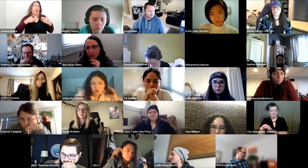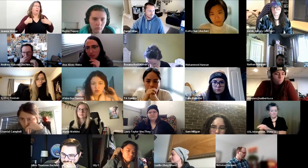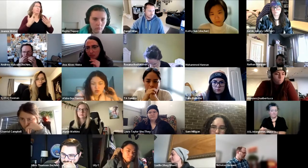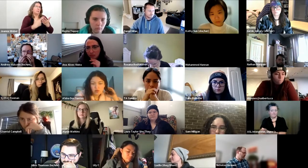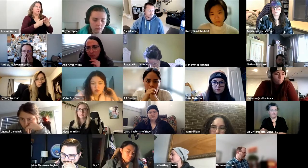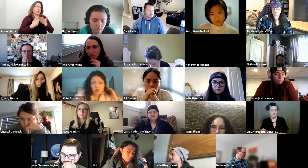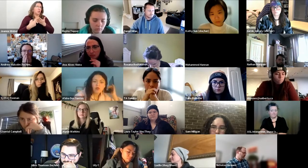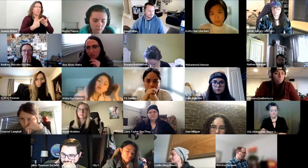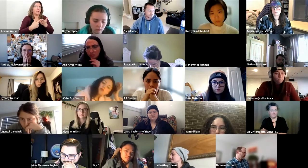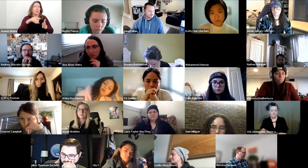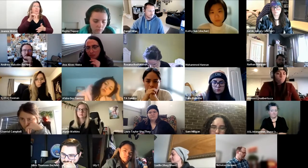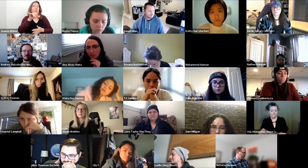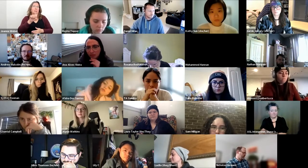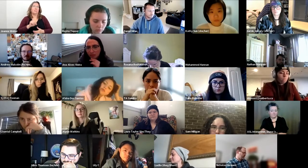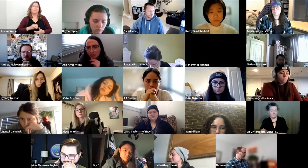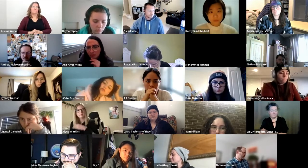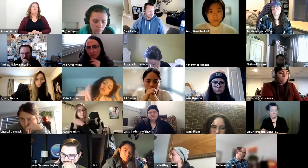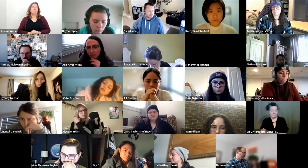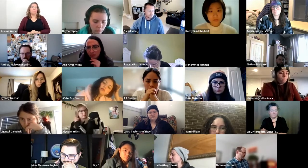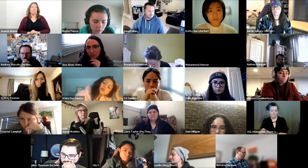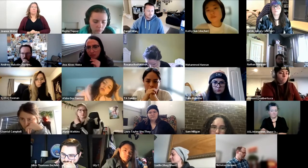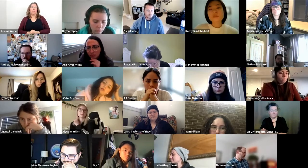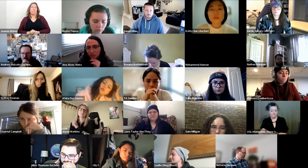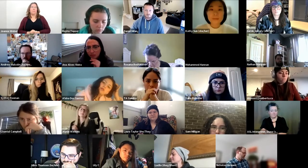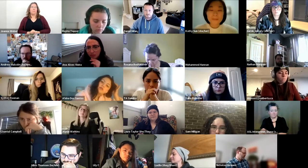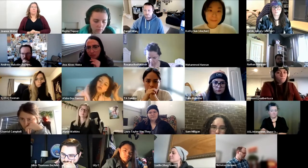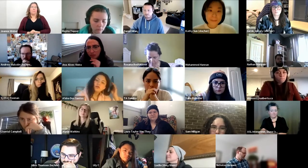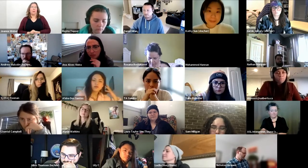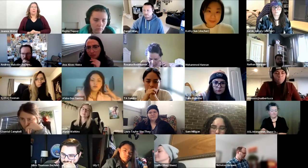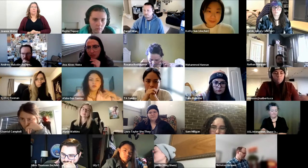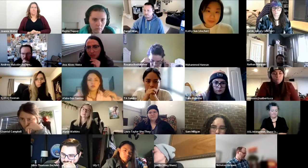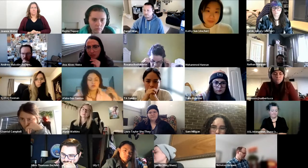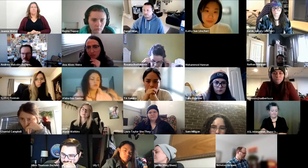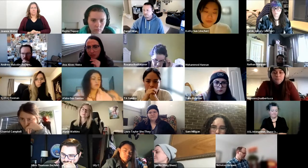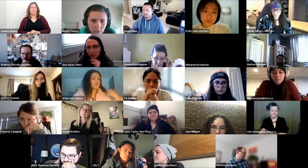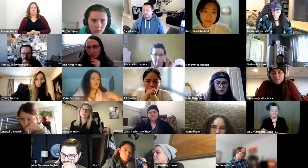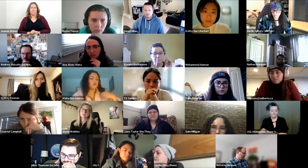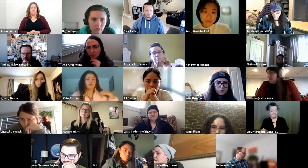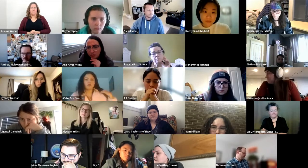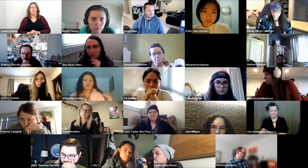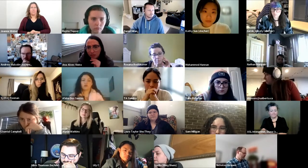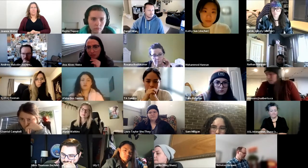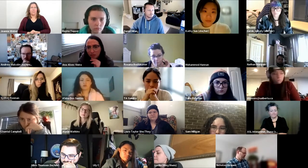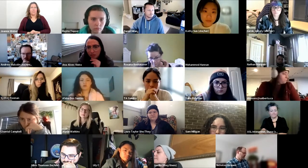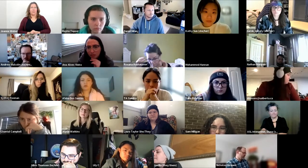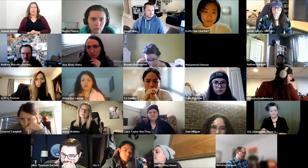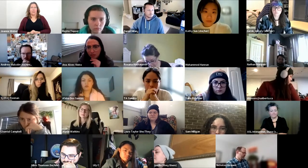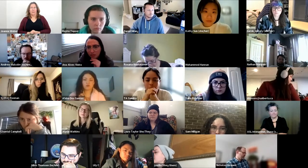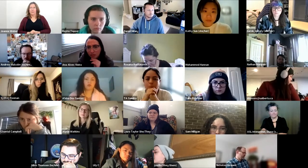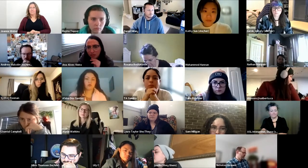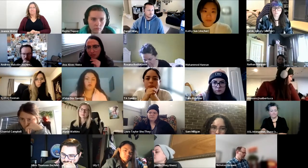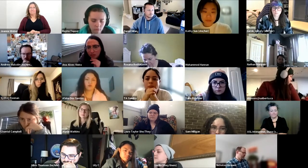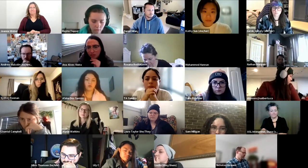questions, you can address them to me and we can have any discussions on any topics that you want to cover.